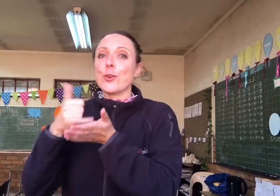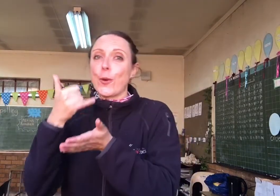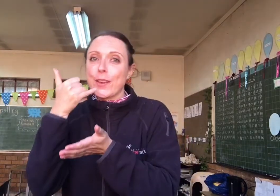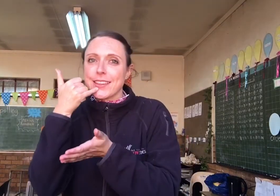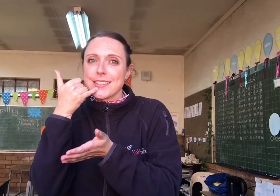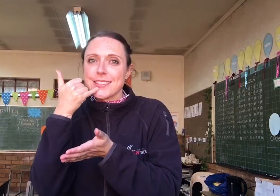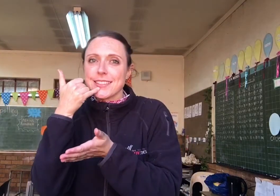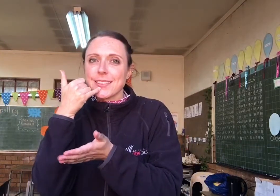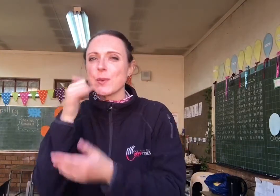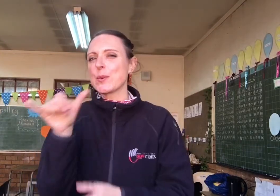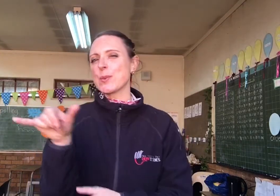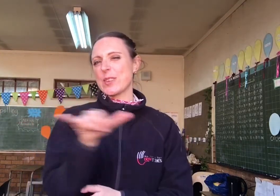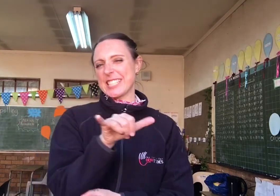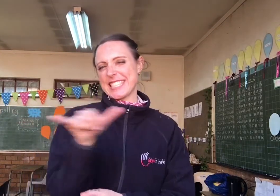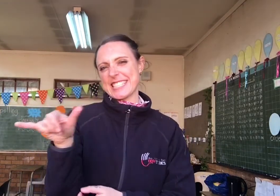yogurt, which.